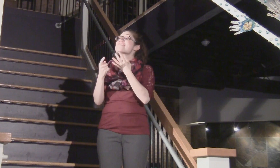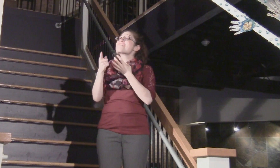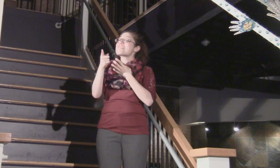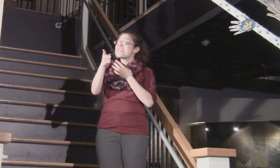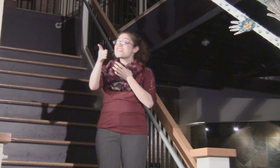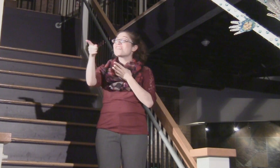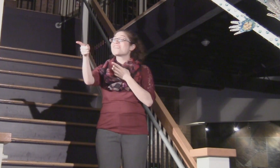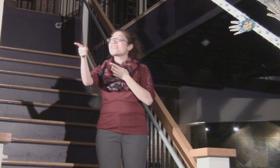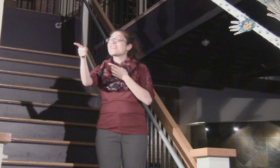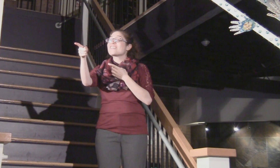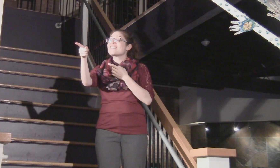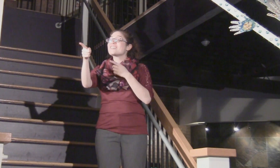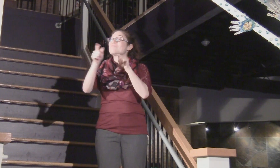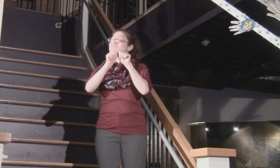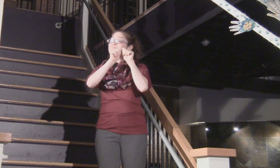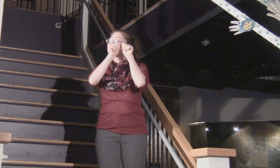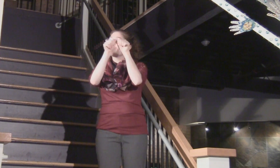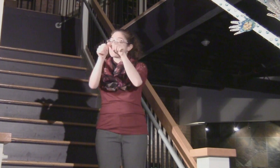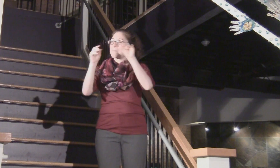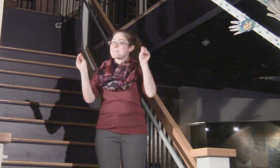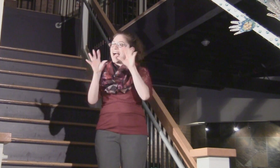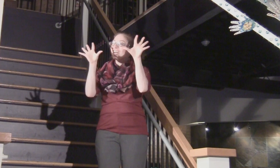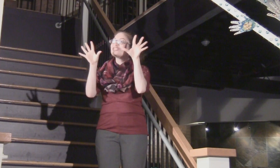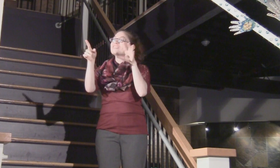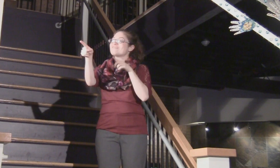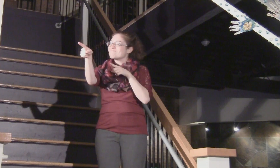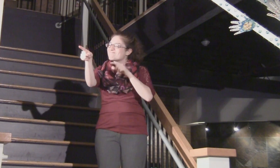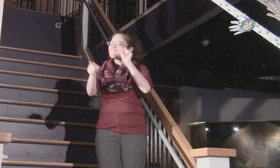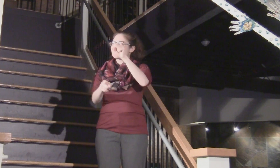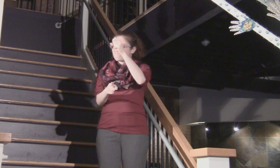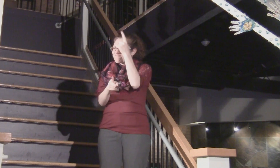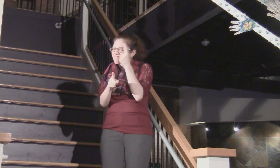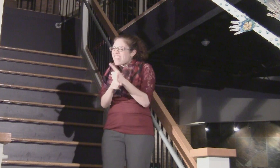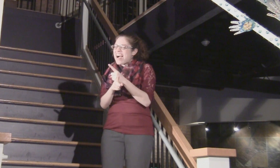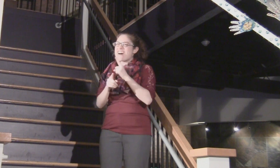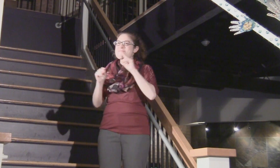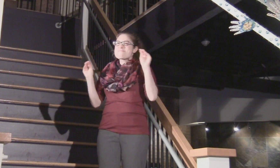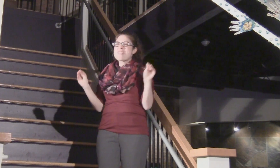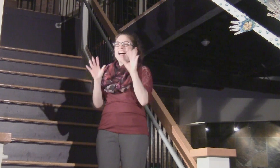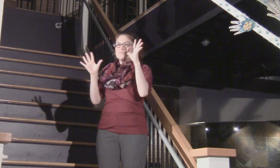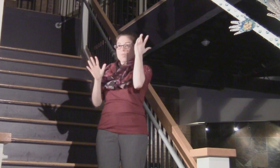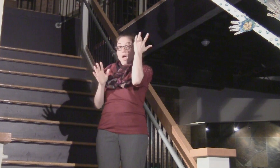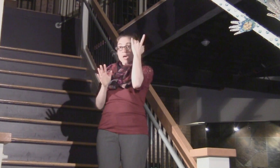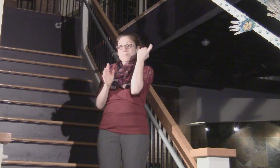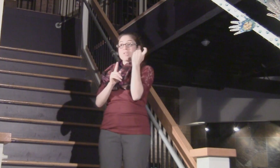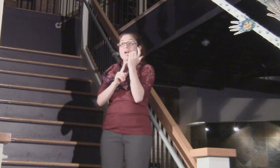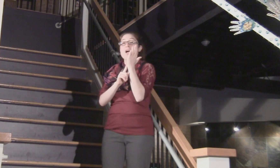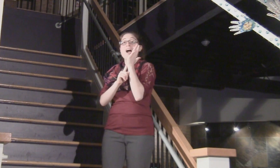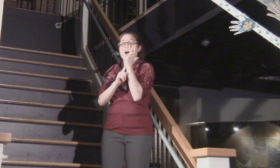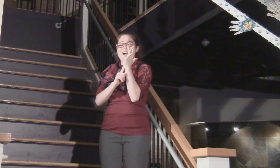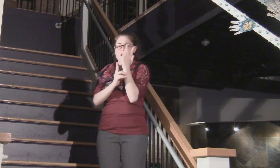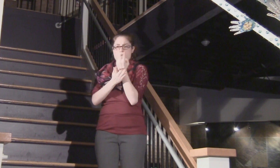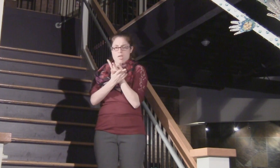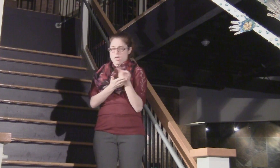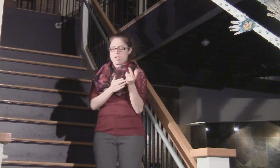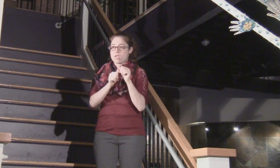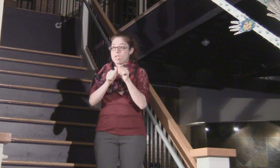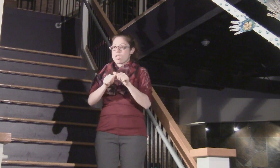Festive with the lights, yes, what else? Right, okay, right, remember that. Remember that